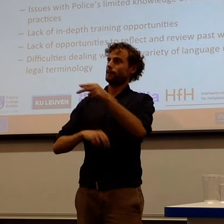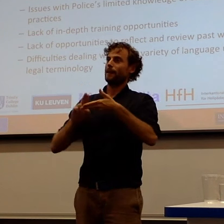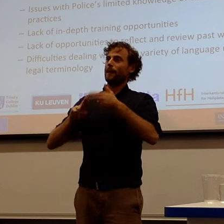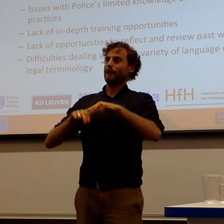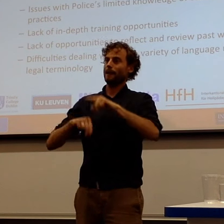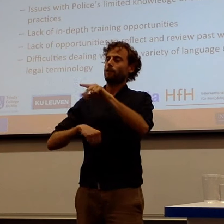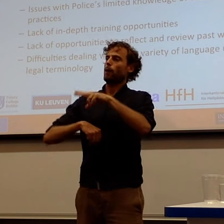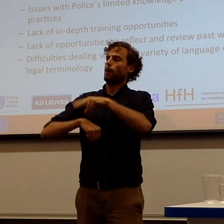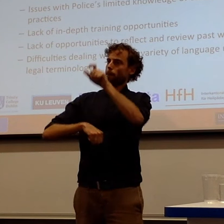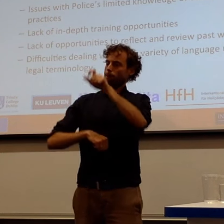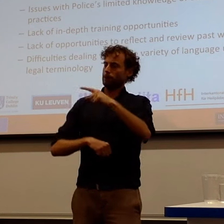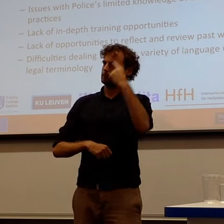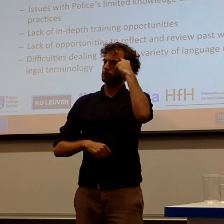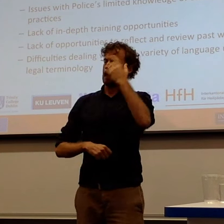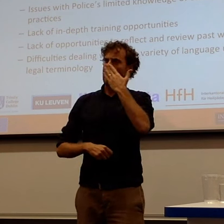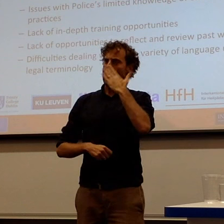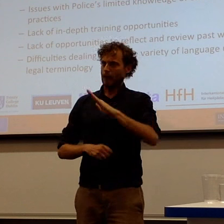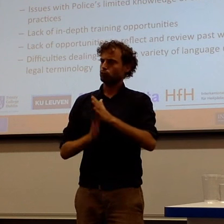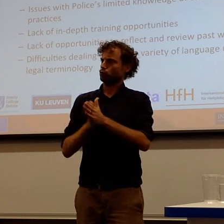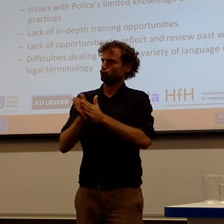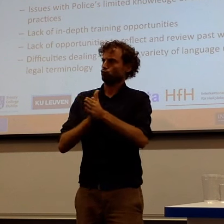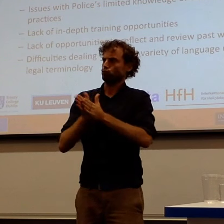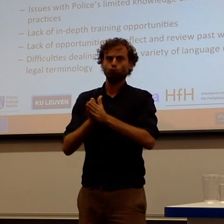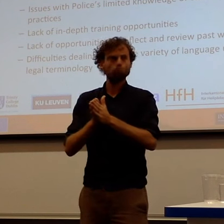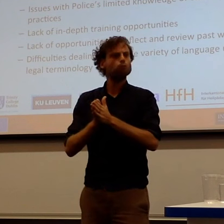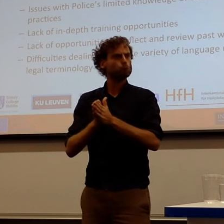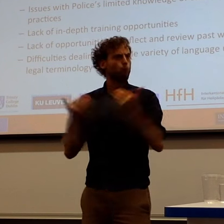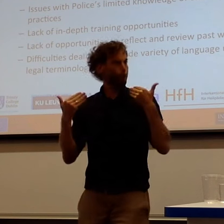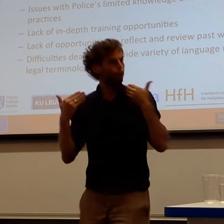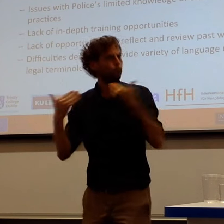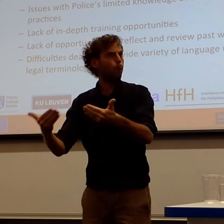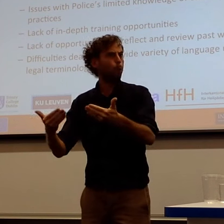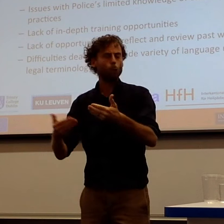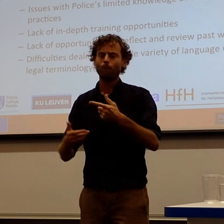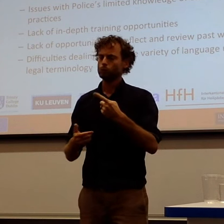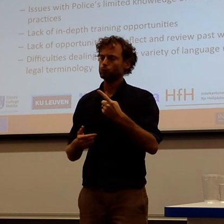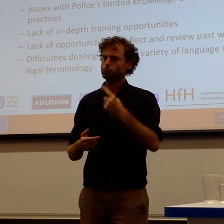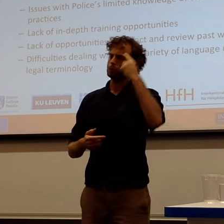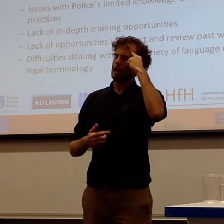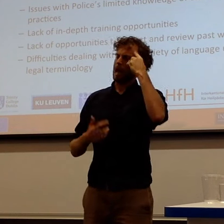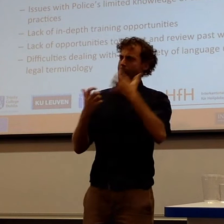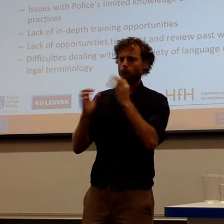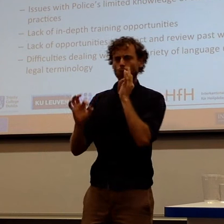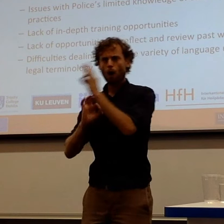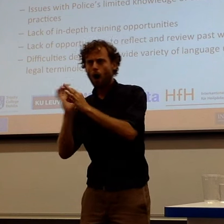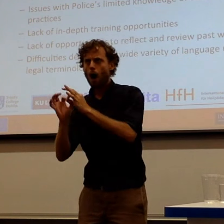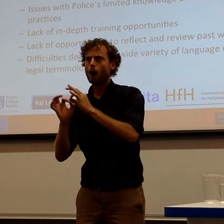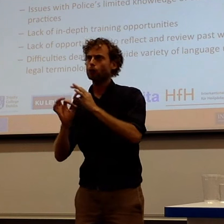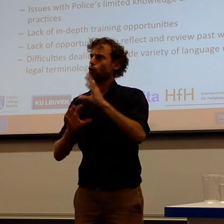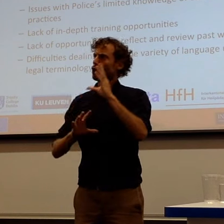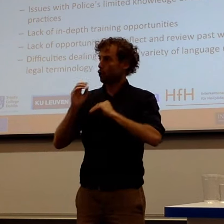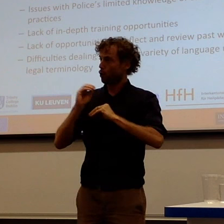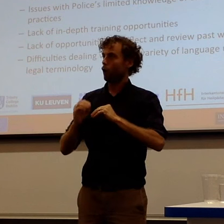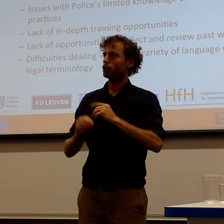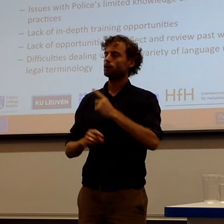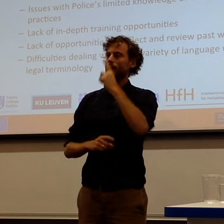but they felt that if the police person had the right attitude and the right flexibility to deal with the situation, then they were